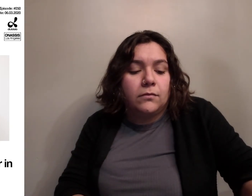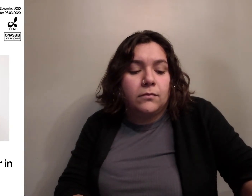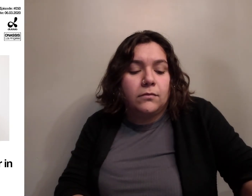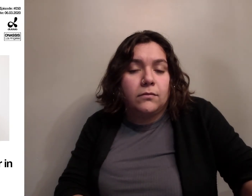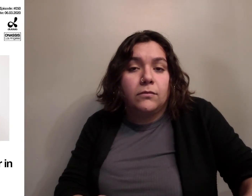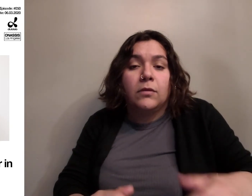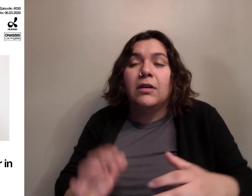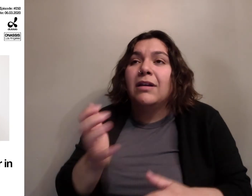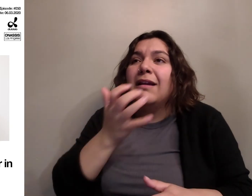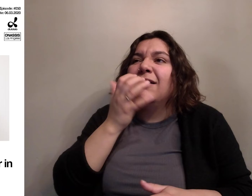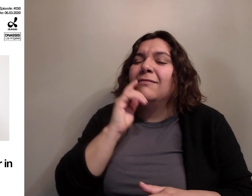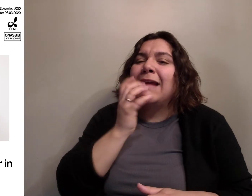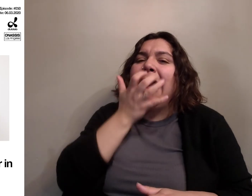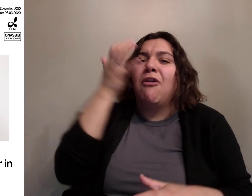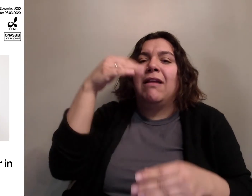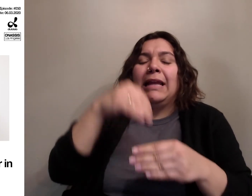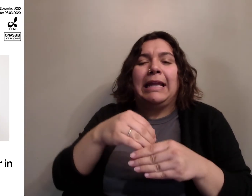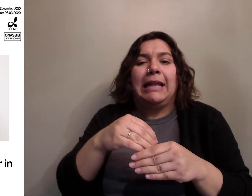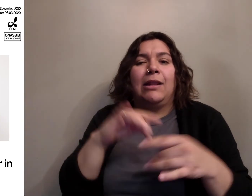Audre Lorde.